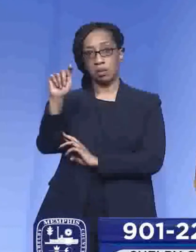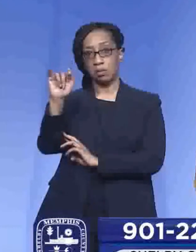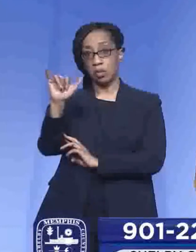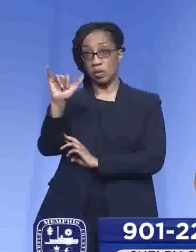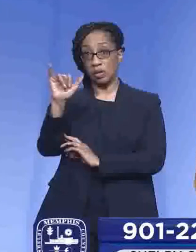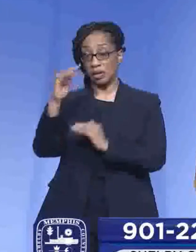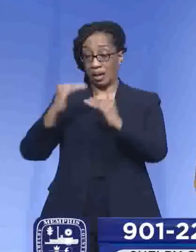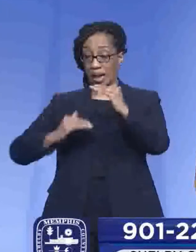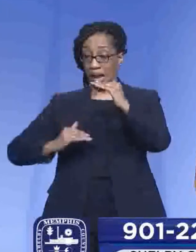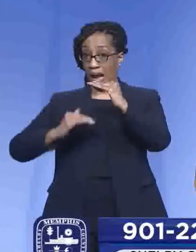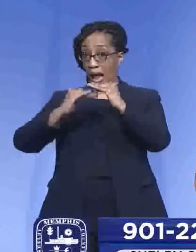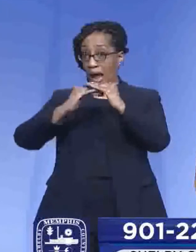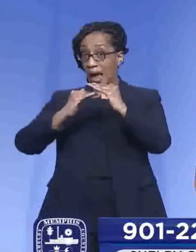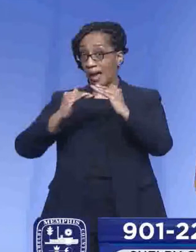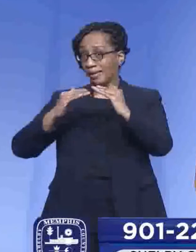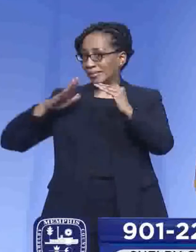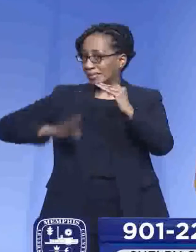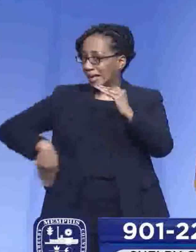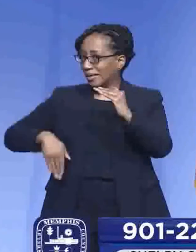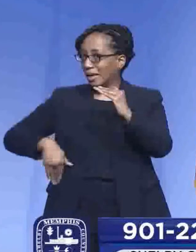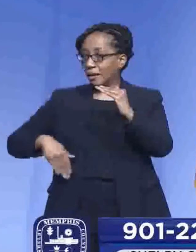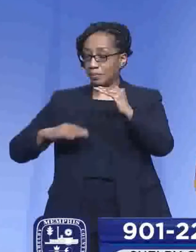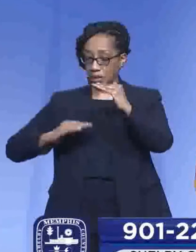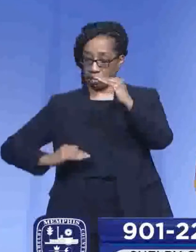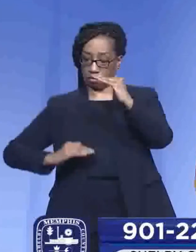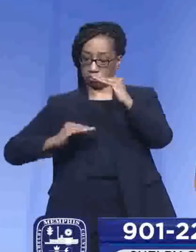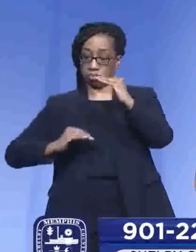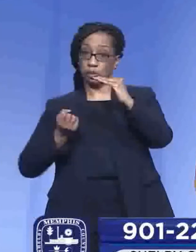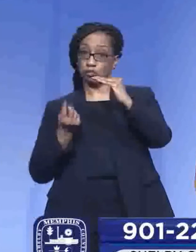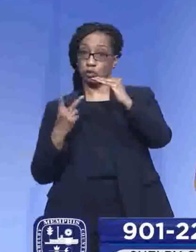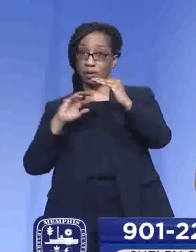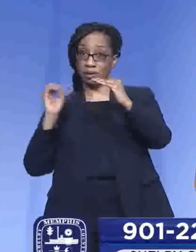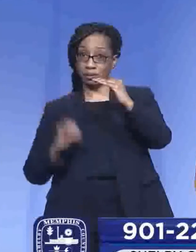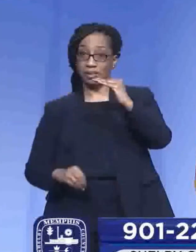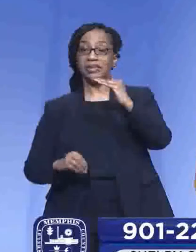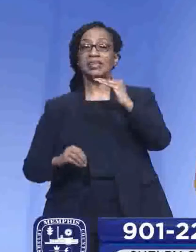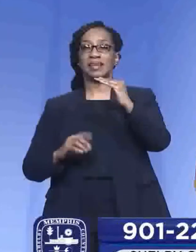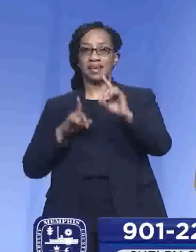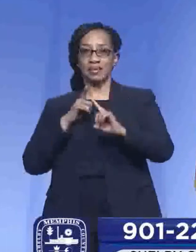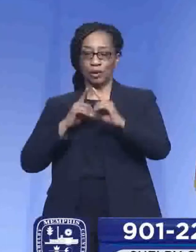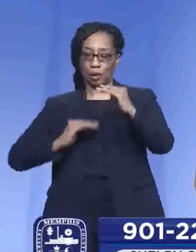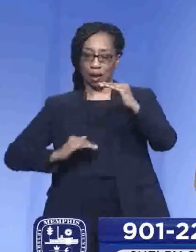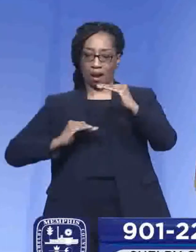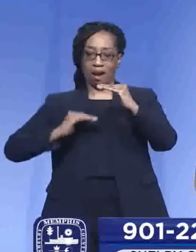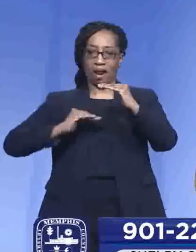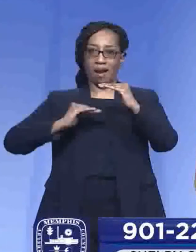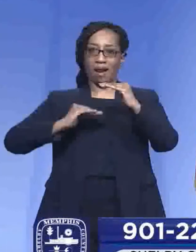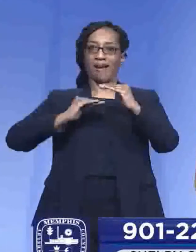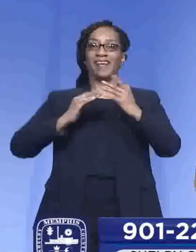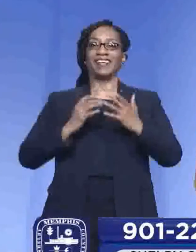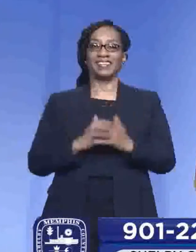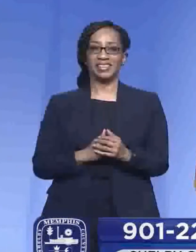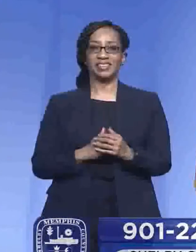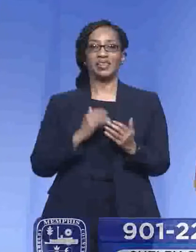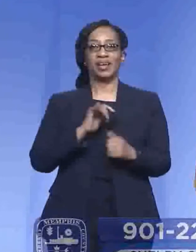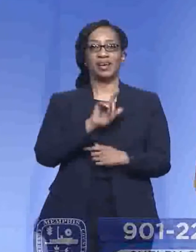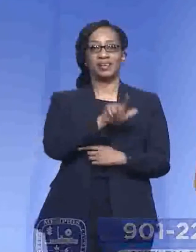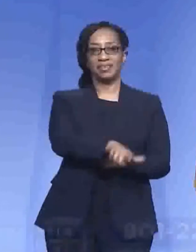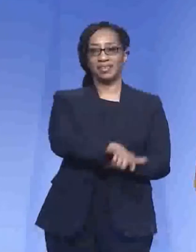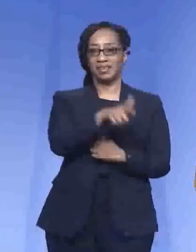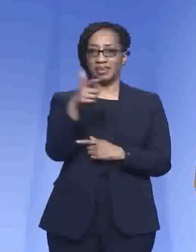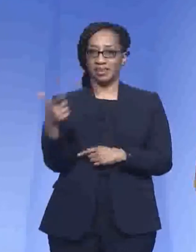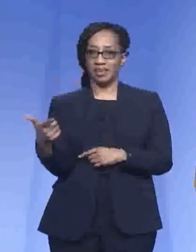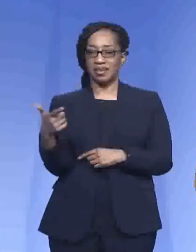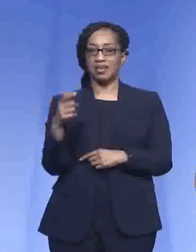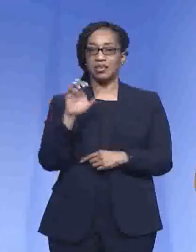but we're 12% of the way there and committed to helping us get the rest of the way there. So with that, I will turn it back to Chief